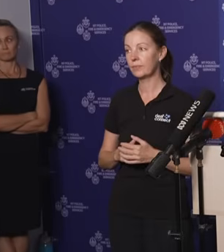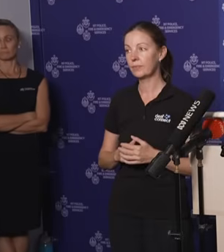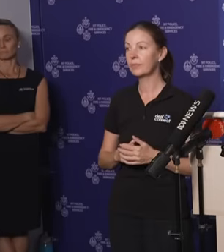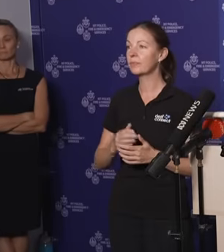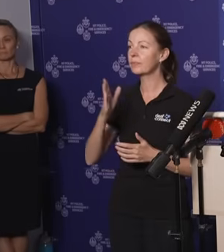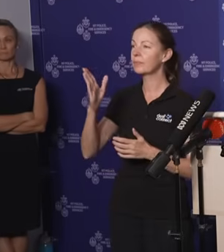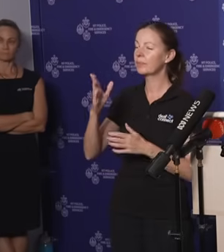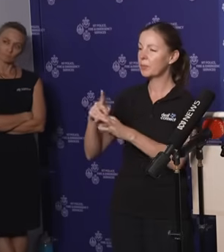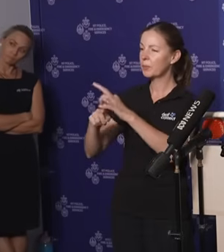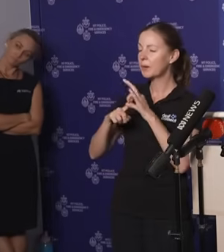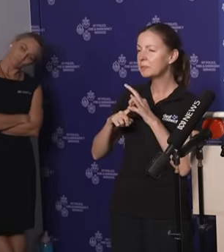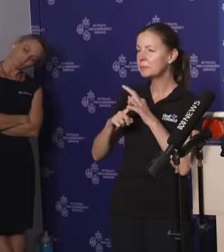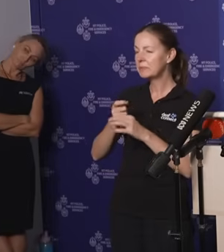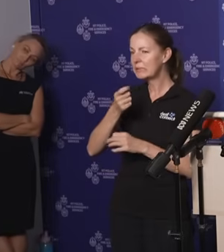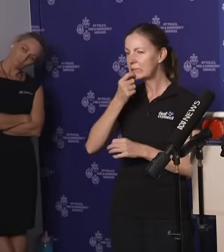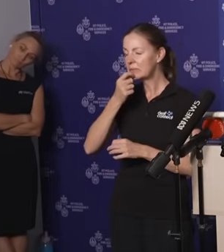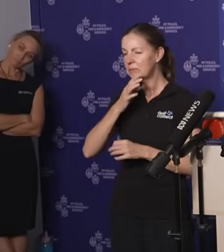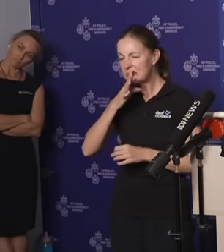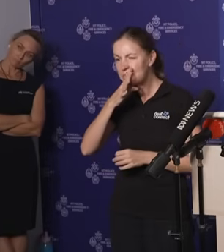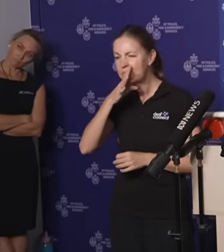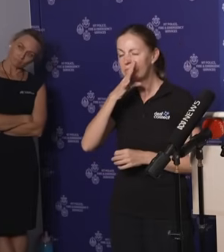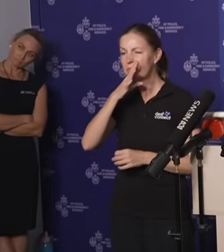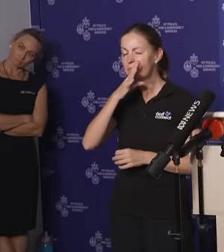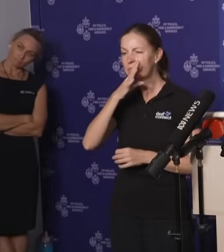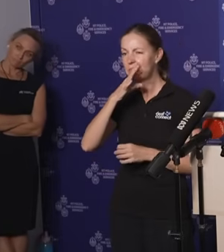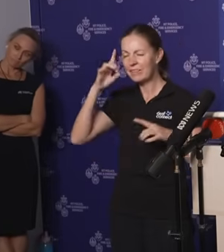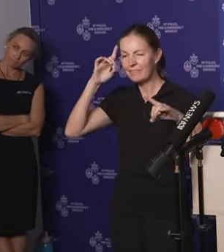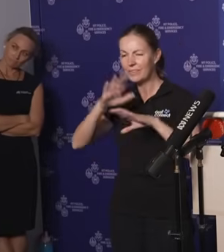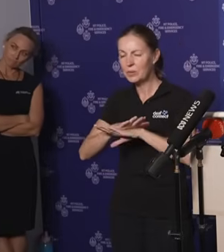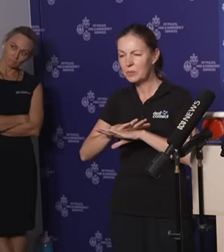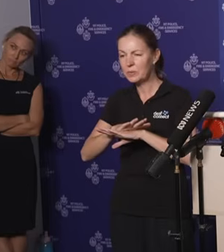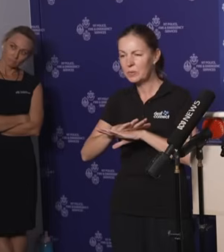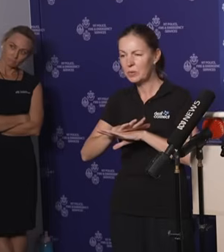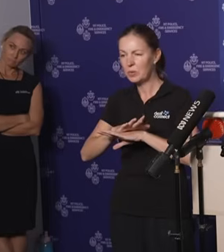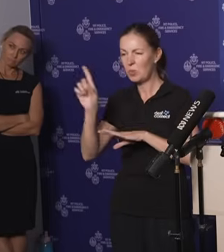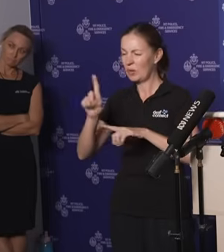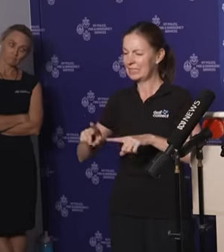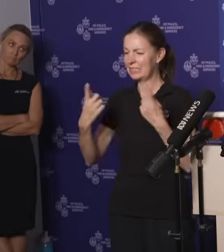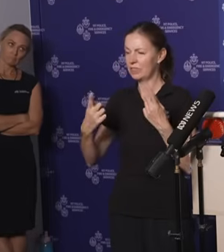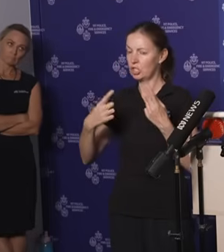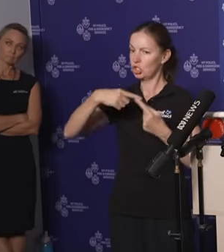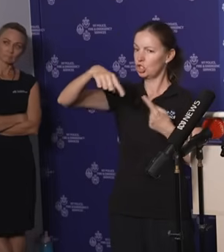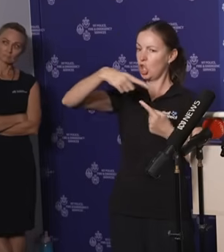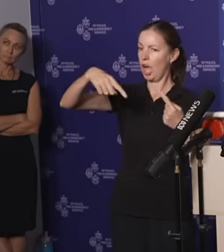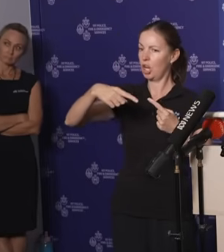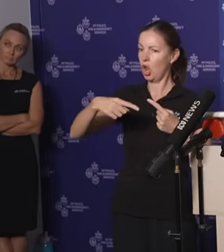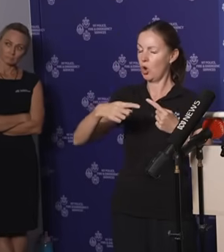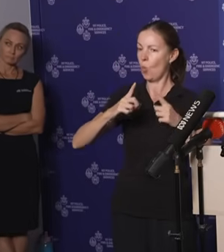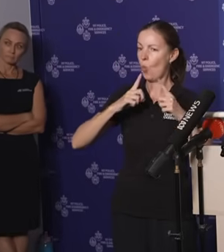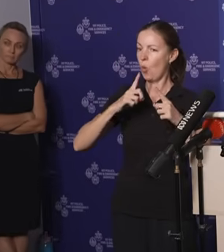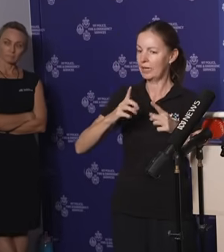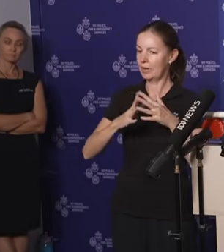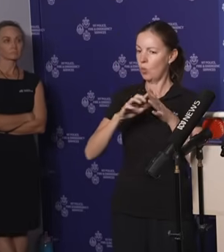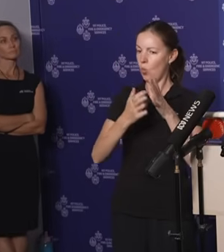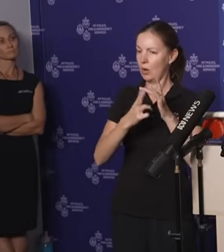Can you explain, there was a little bit of confusion this morning. What's the difference between a cyclone warning and an emergency warning, and what action people should